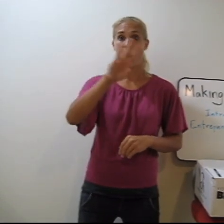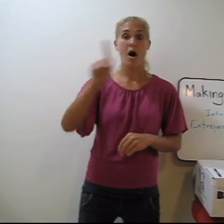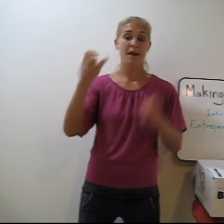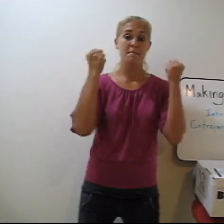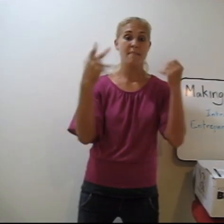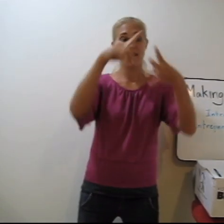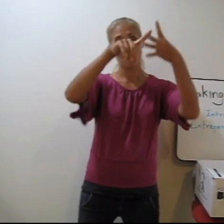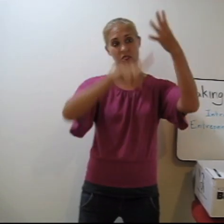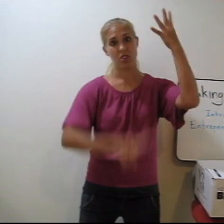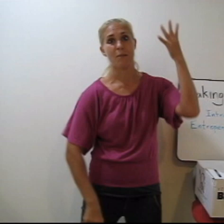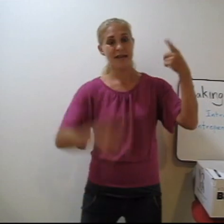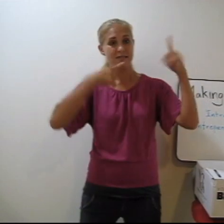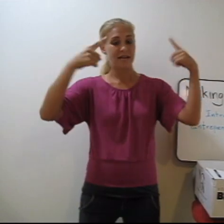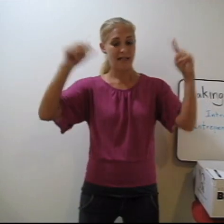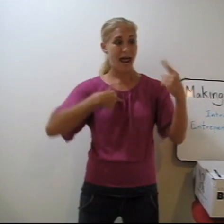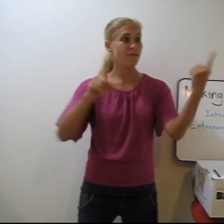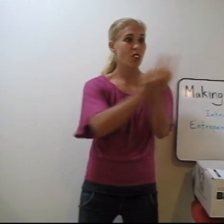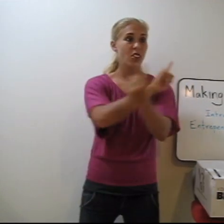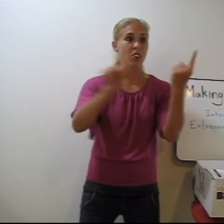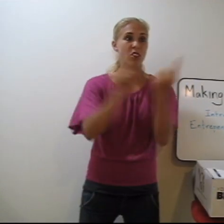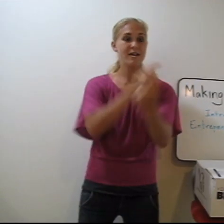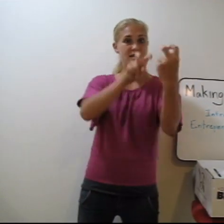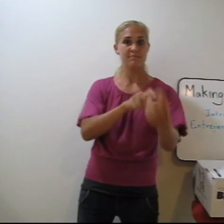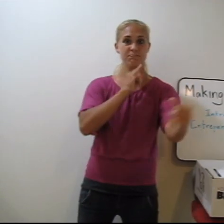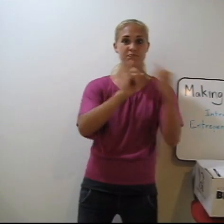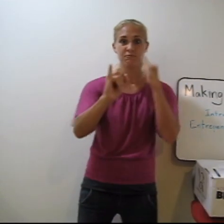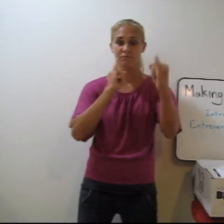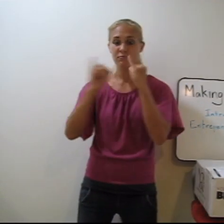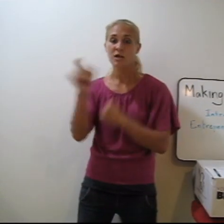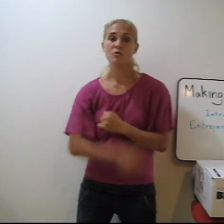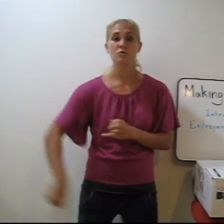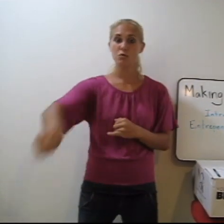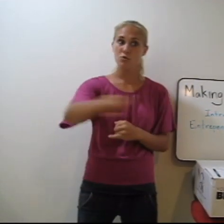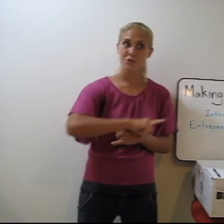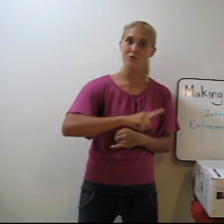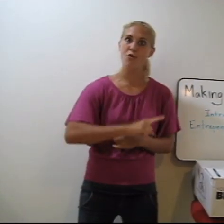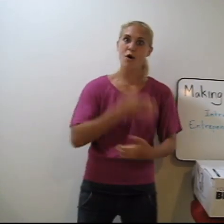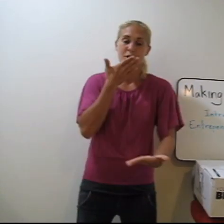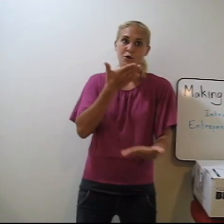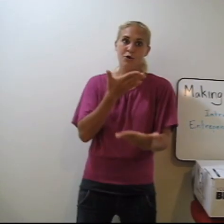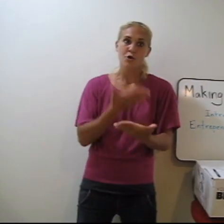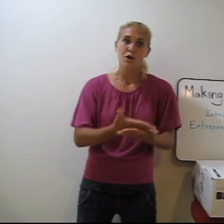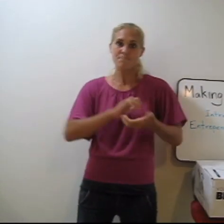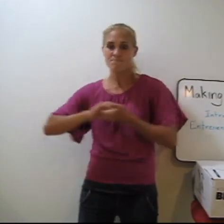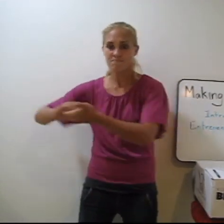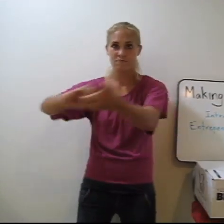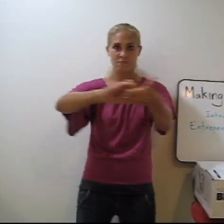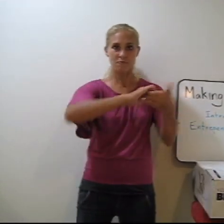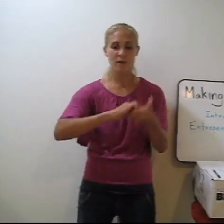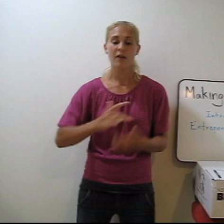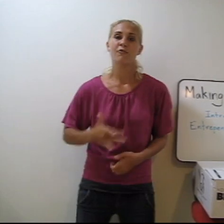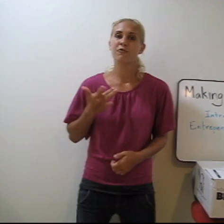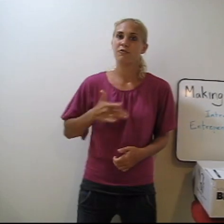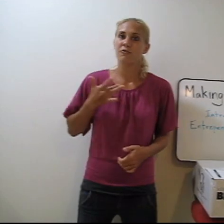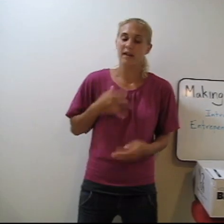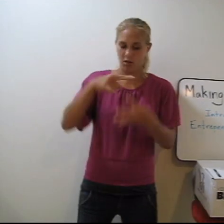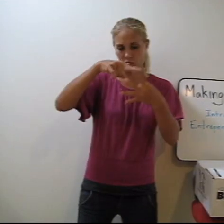had a chance to meet and interview. So, you are in good company. So if you feel any of those things, know that